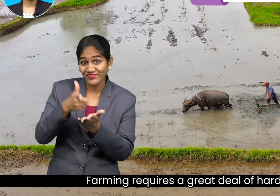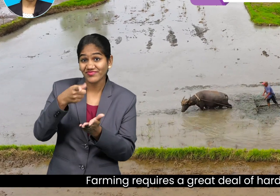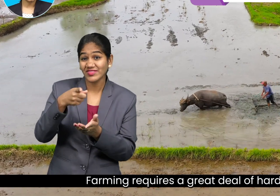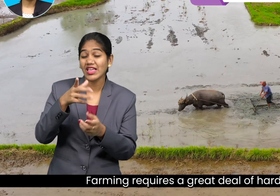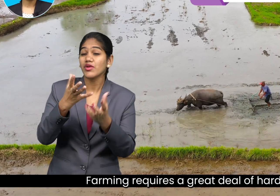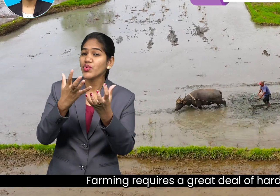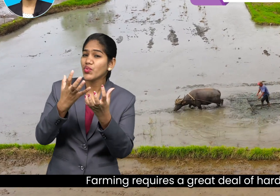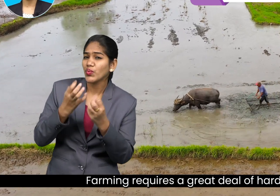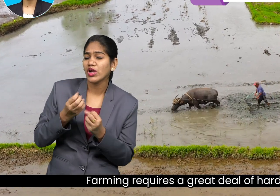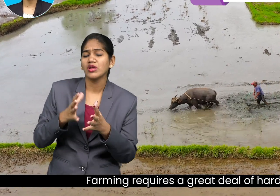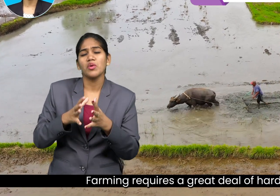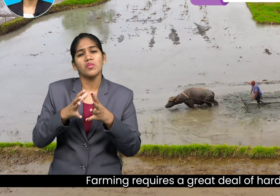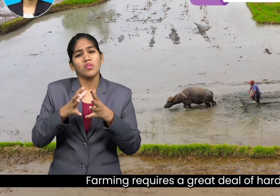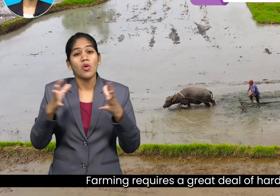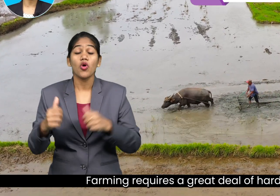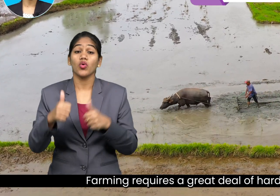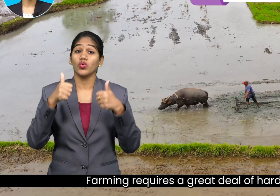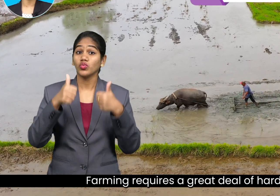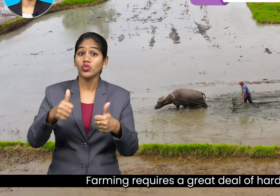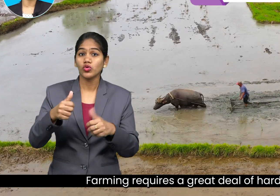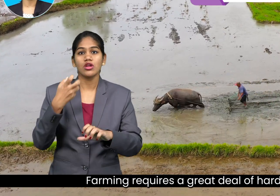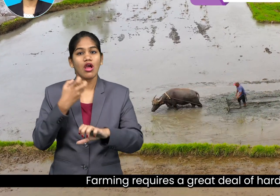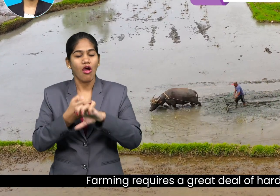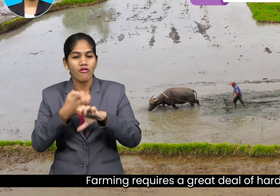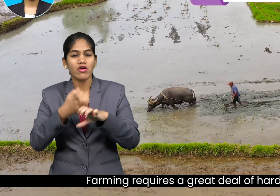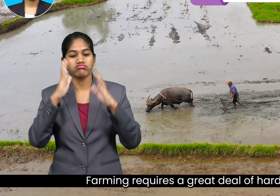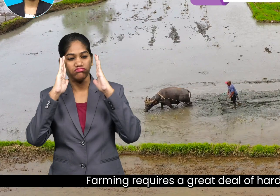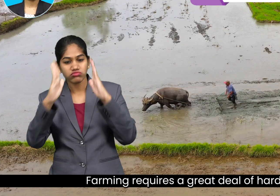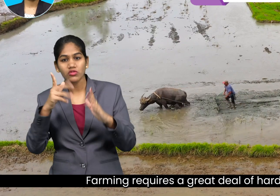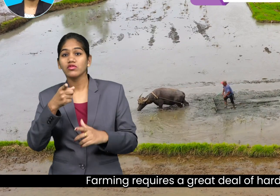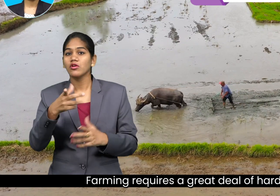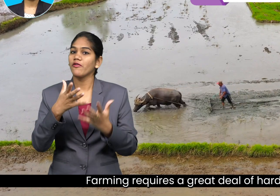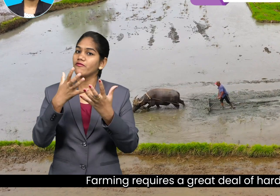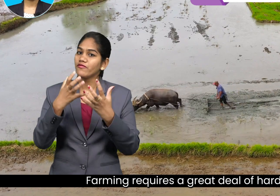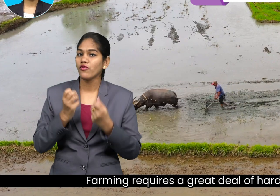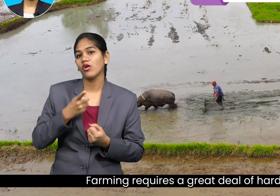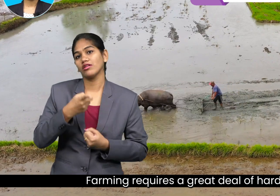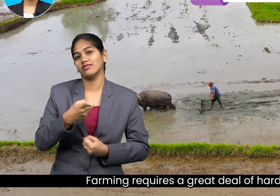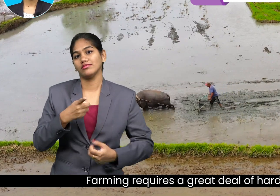Farming requires a great deal of hard work.